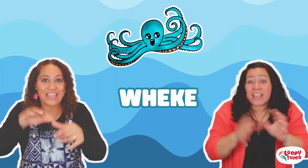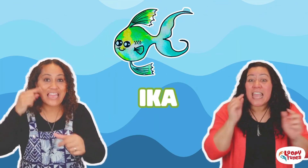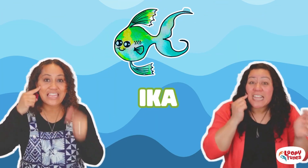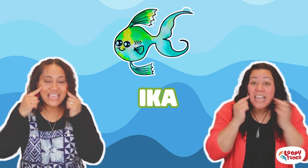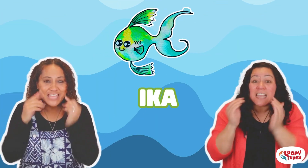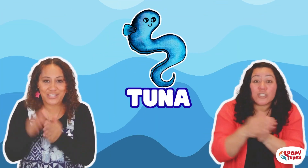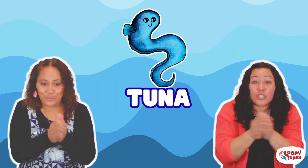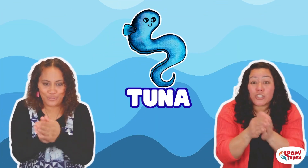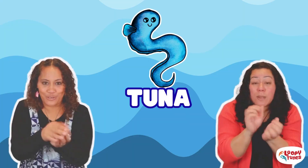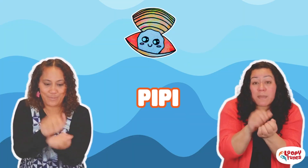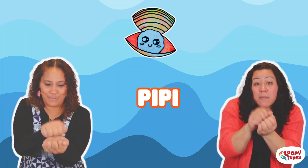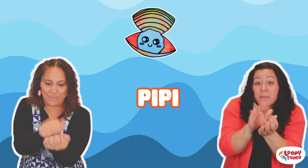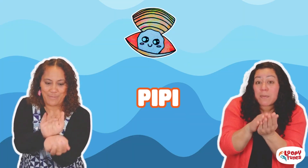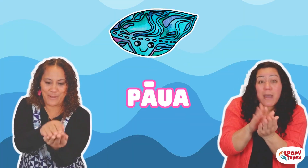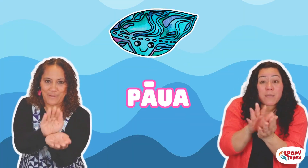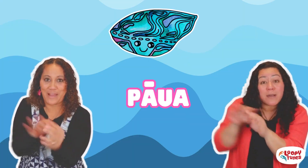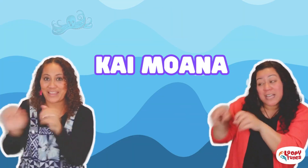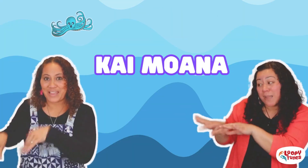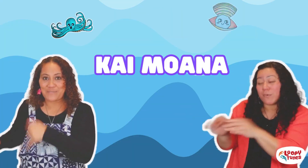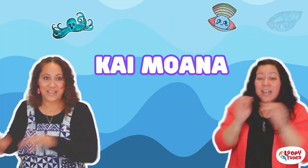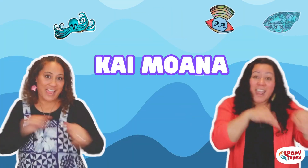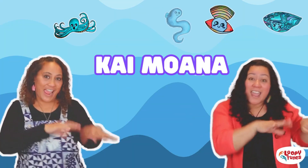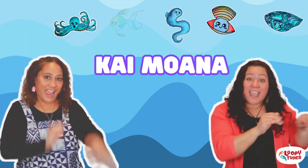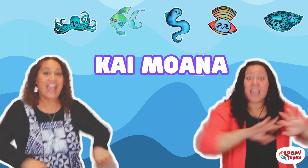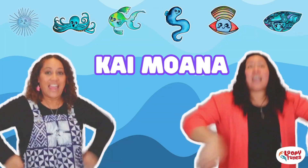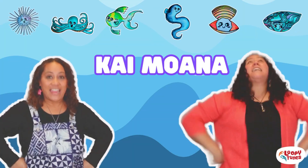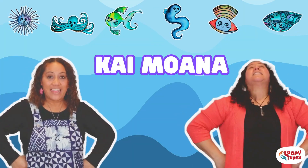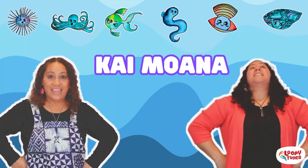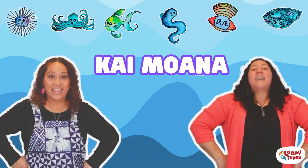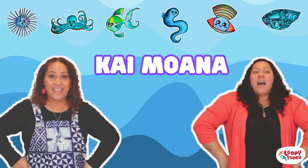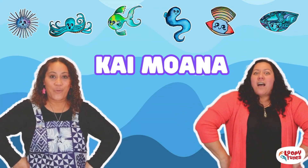feke feke, ika ika, tuna tuna, pipi pipi, pawa pawa, kai moana e.